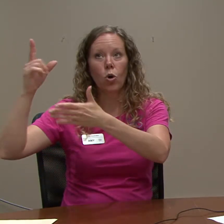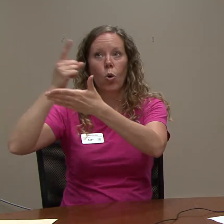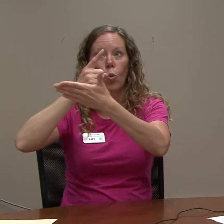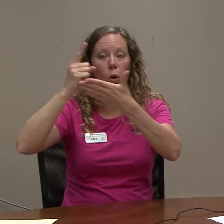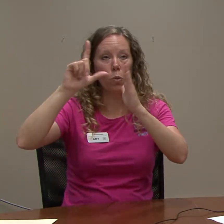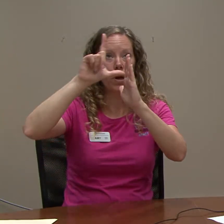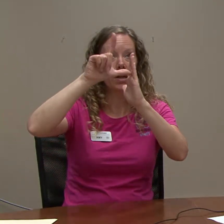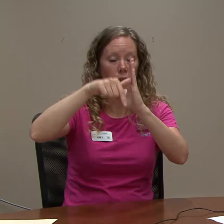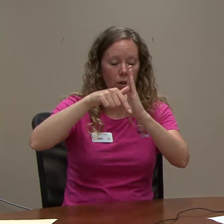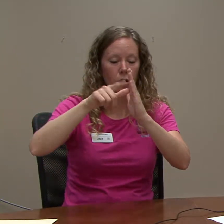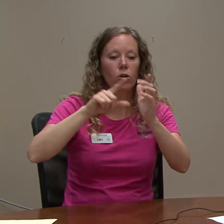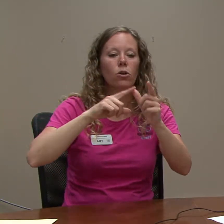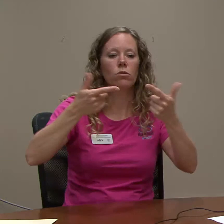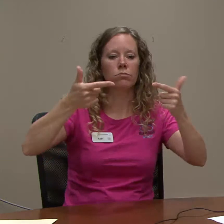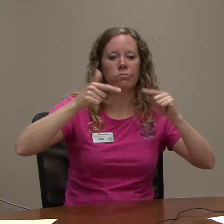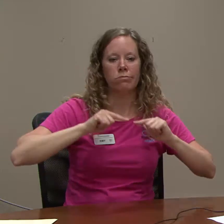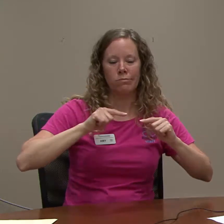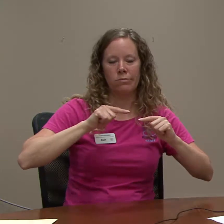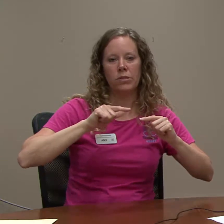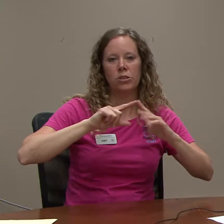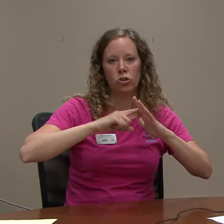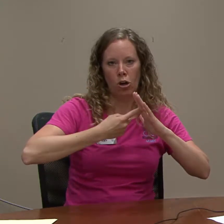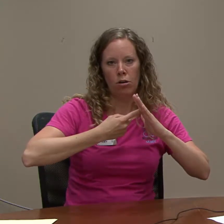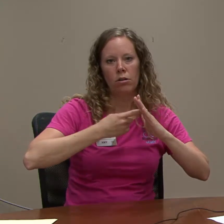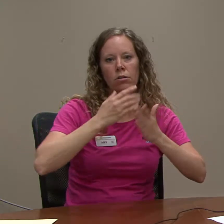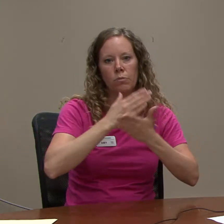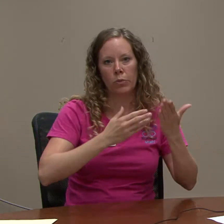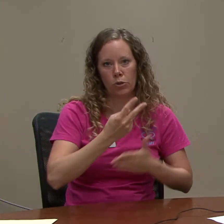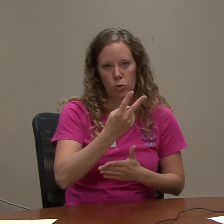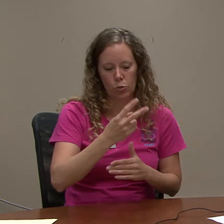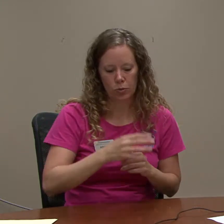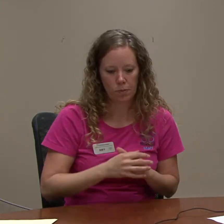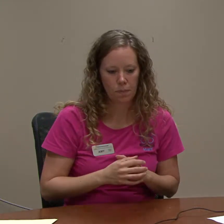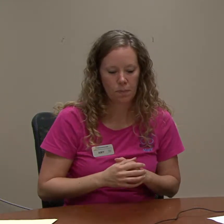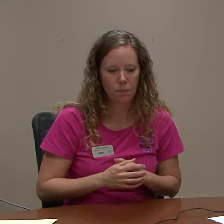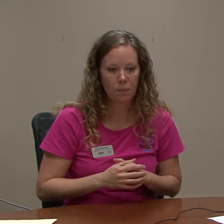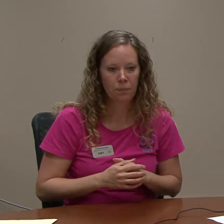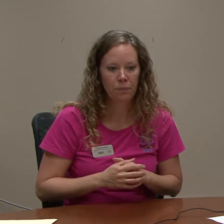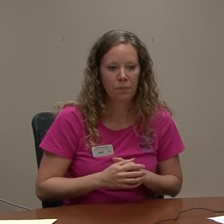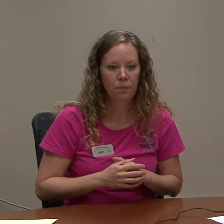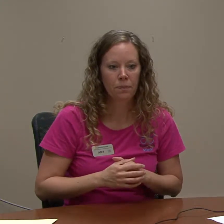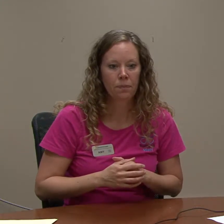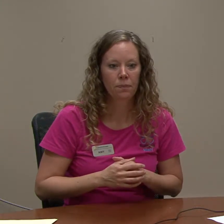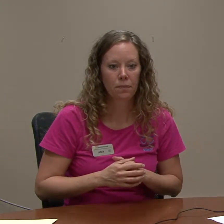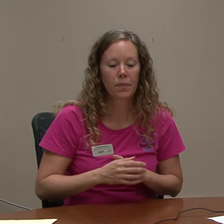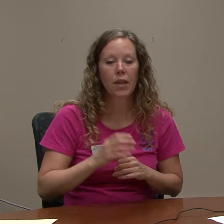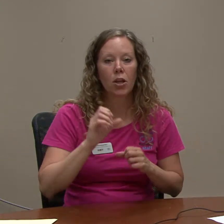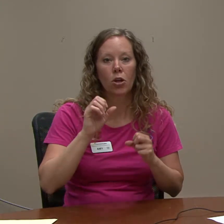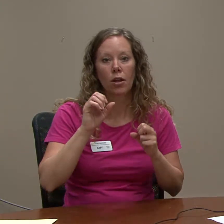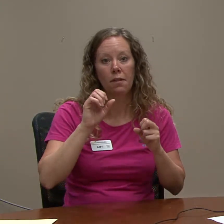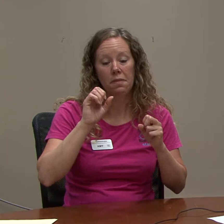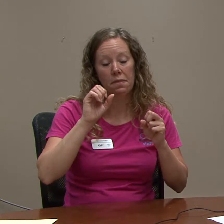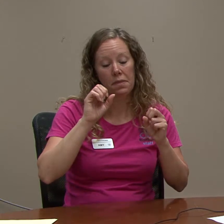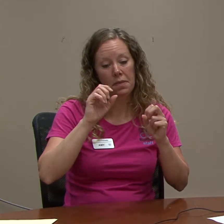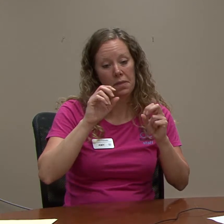week, and then the outdoor visiting, you would be allowed 2 visitors.